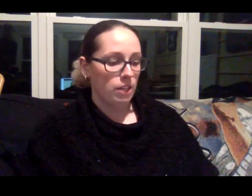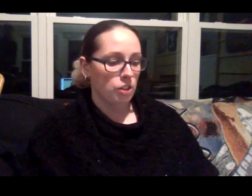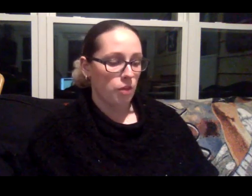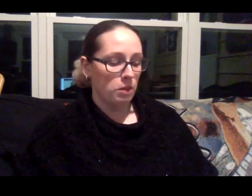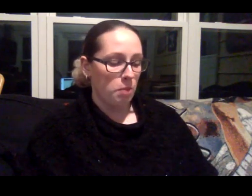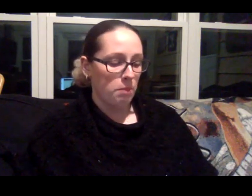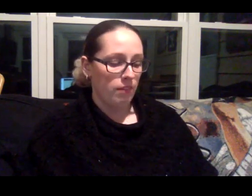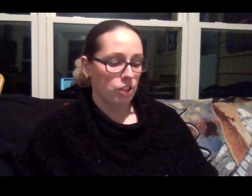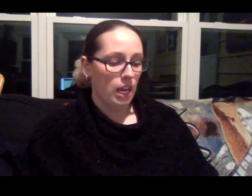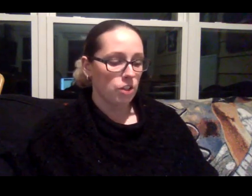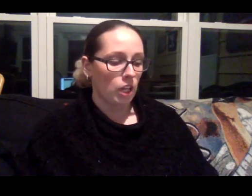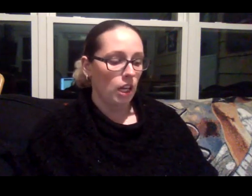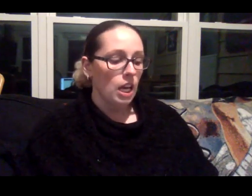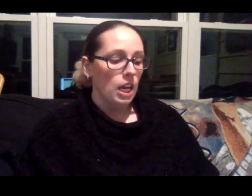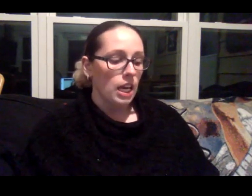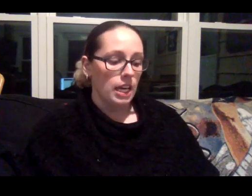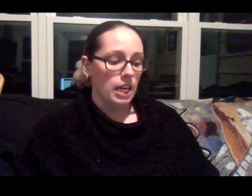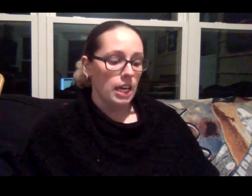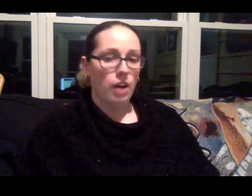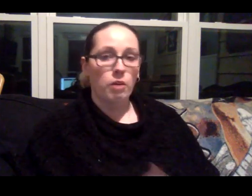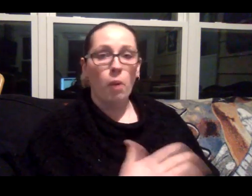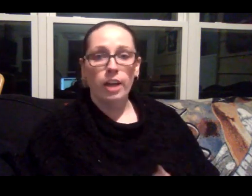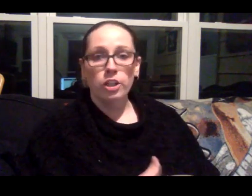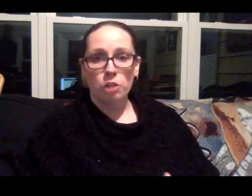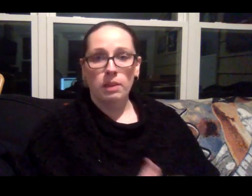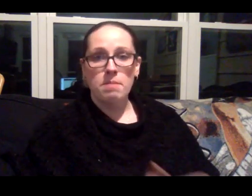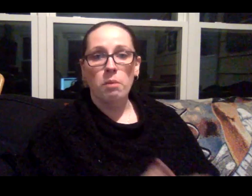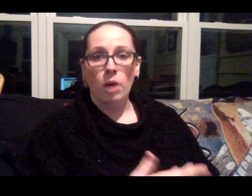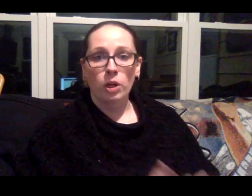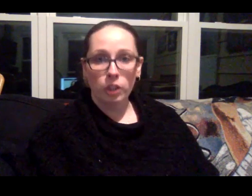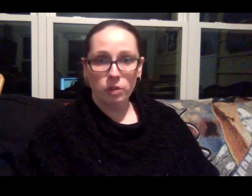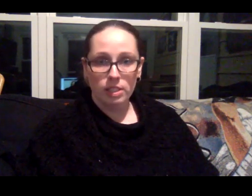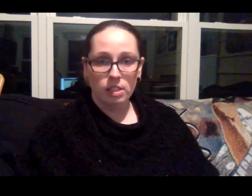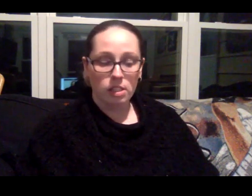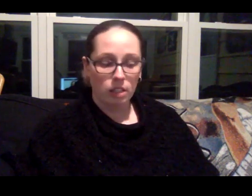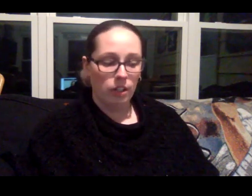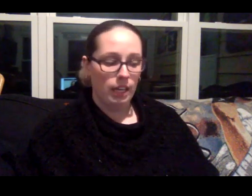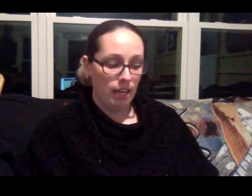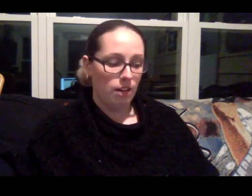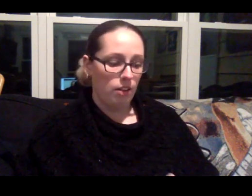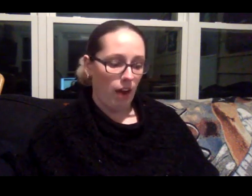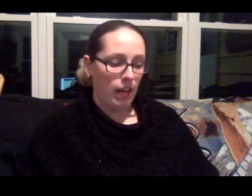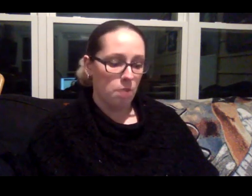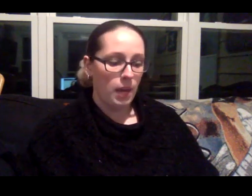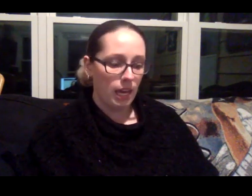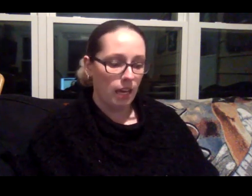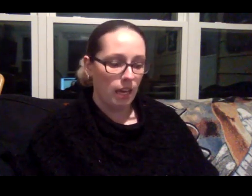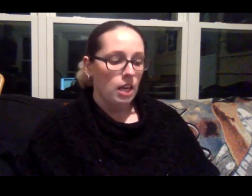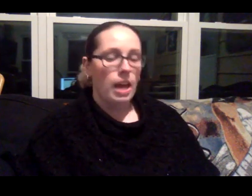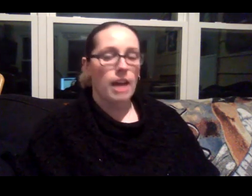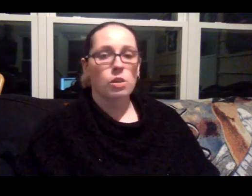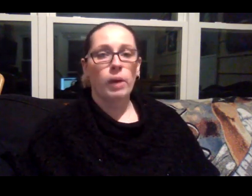recommendations from the Department of Education is they're not required to, but they may want to include distance learning in their IEP